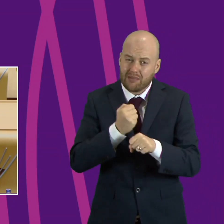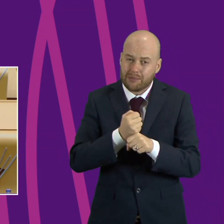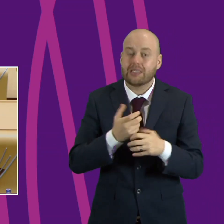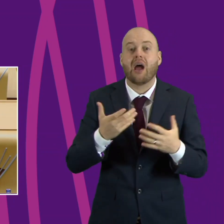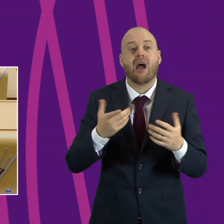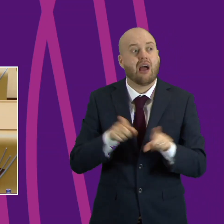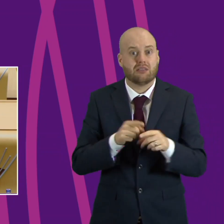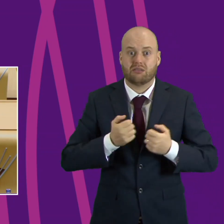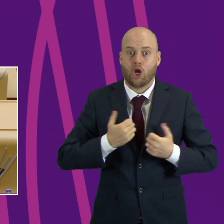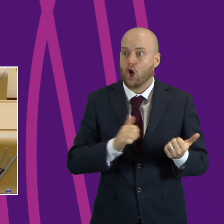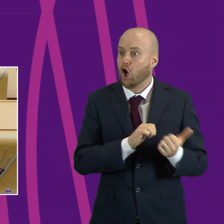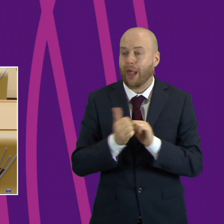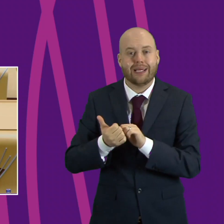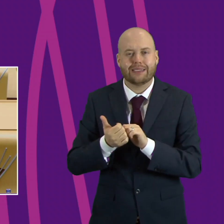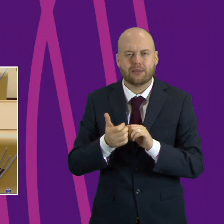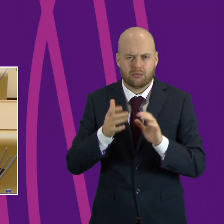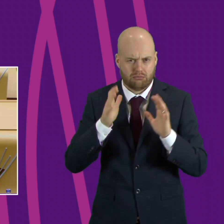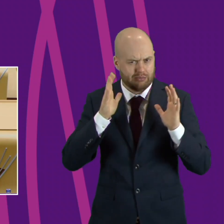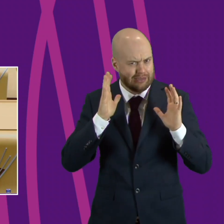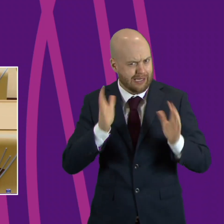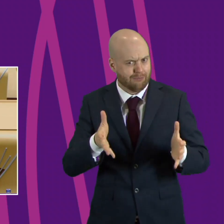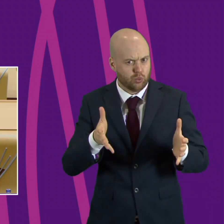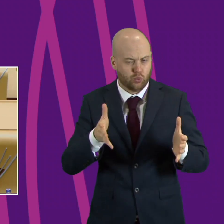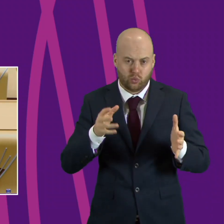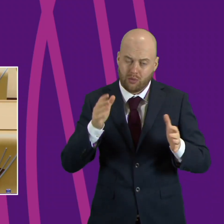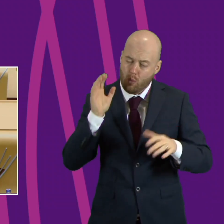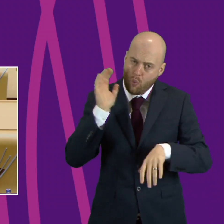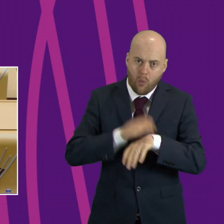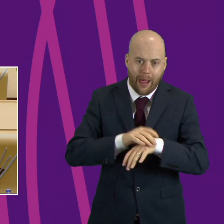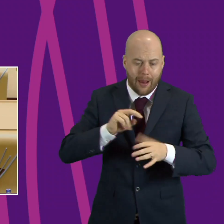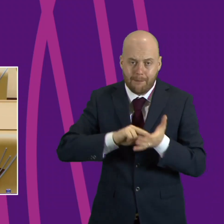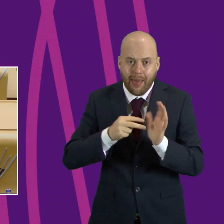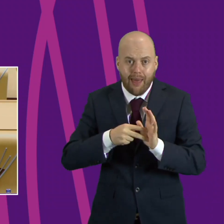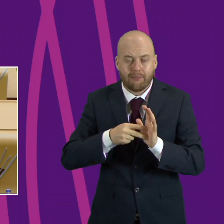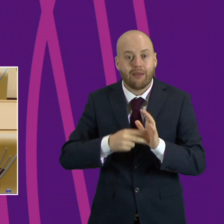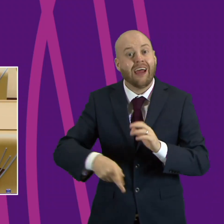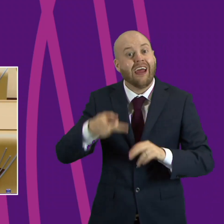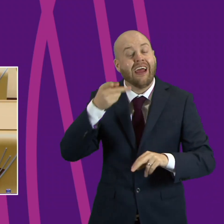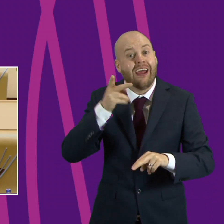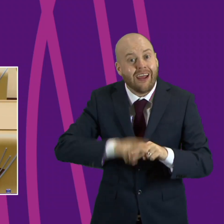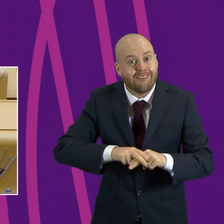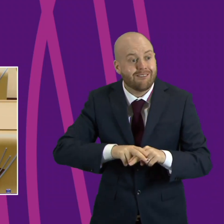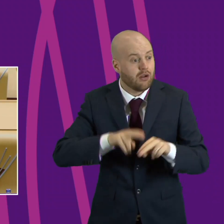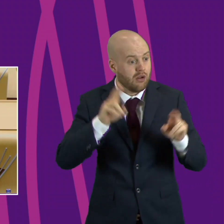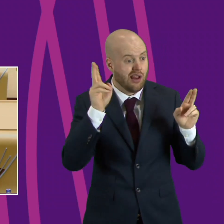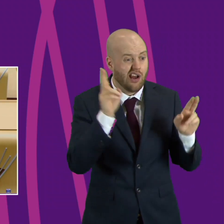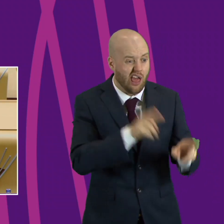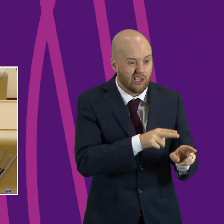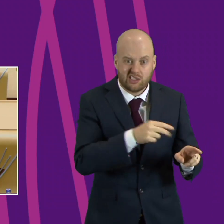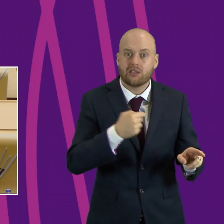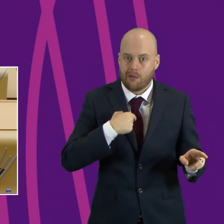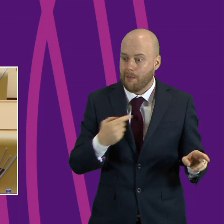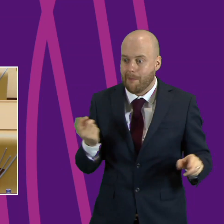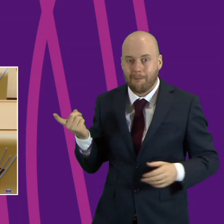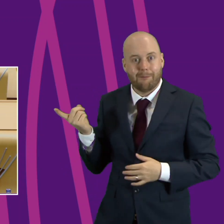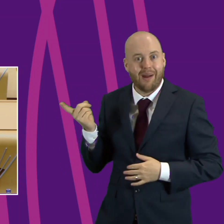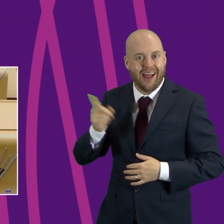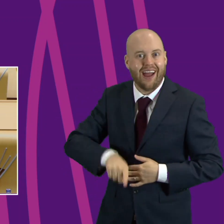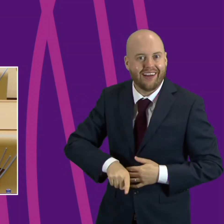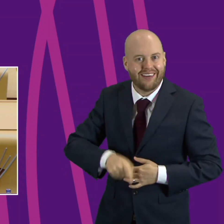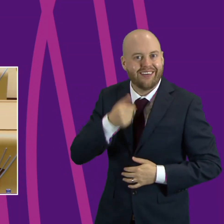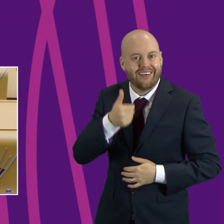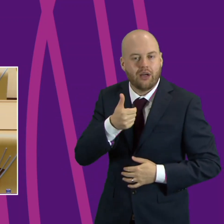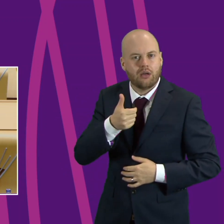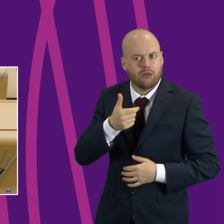any of the restriction measures, what that might do to case numbers, what that does to what I've described as our headroom, and therefore is